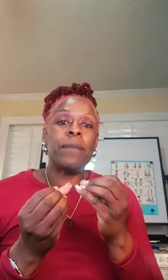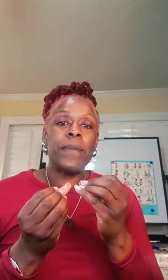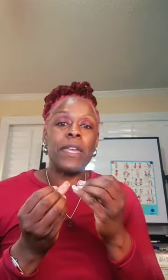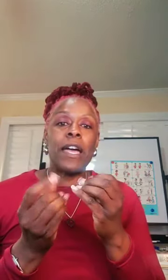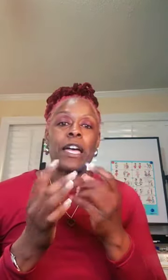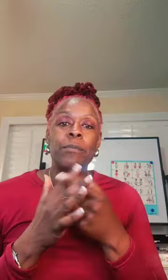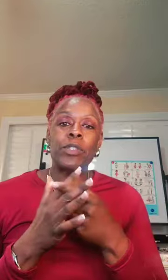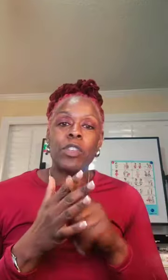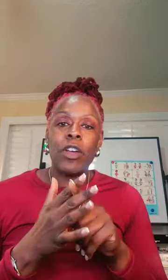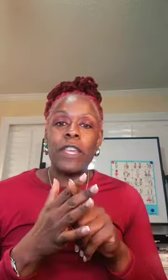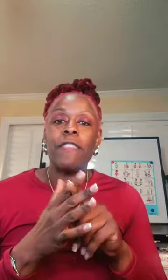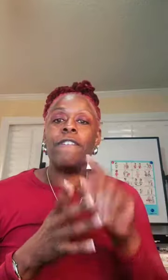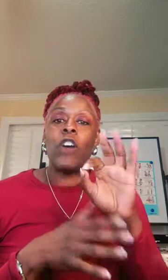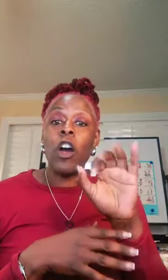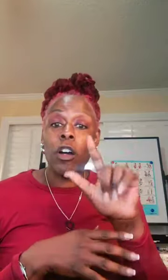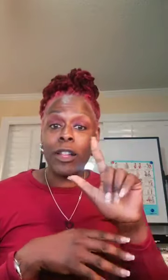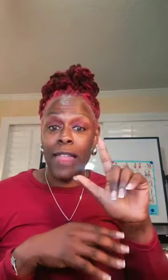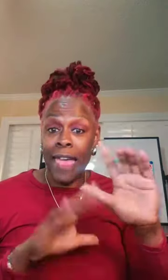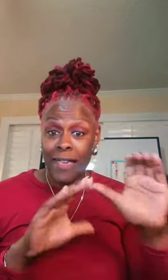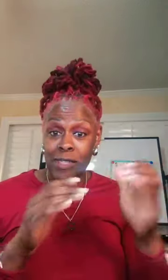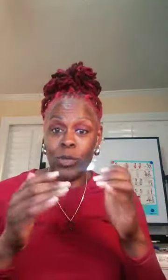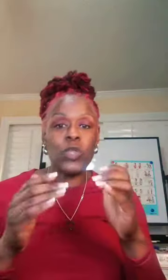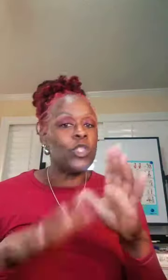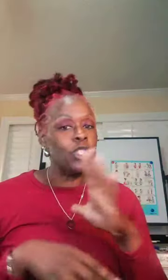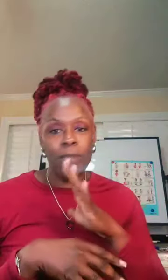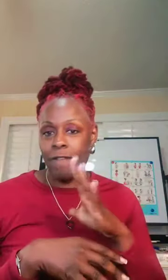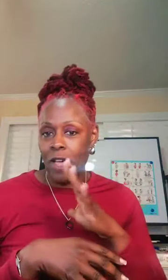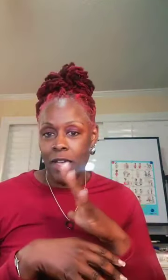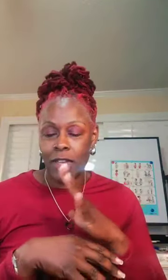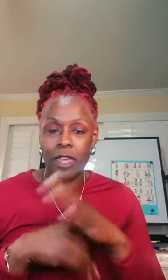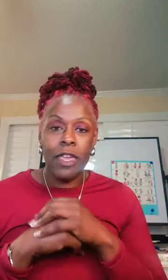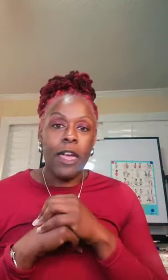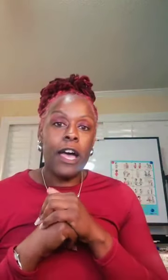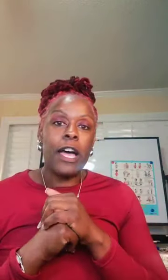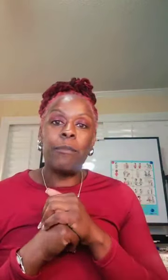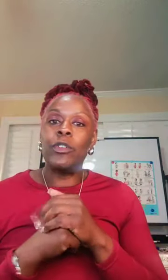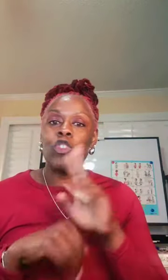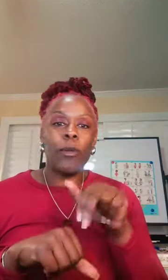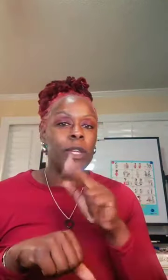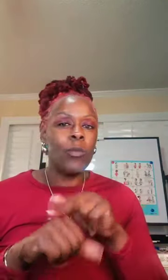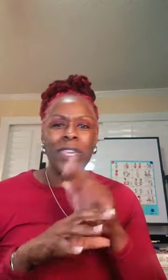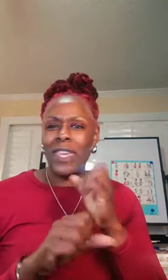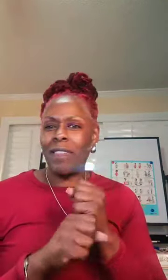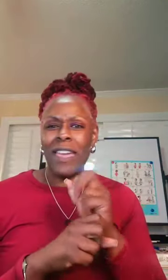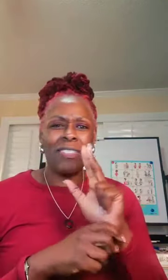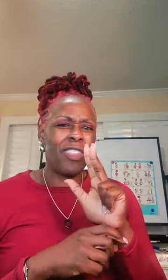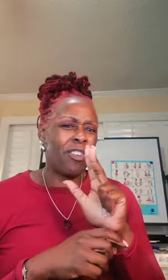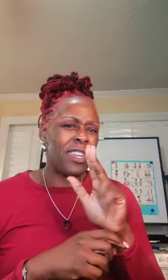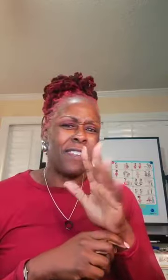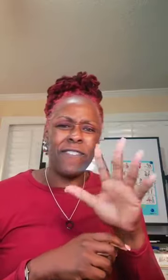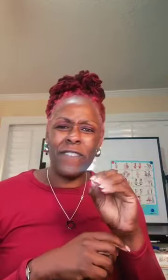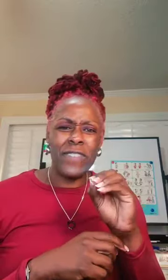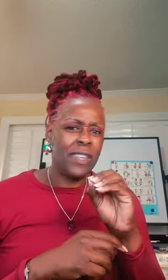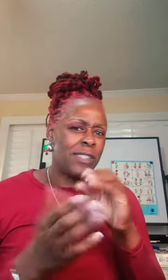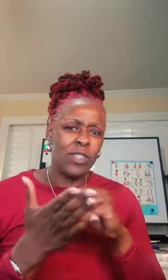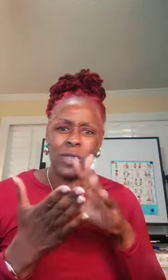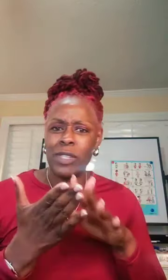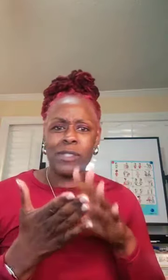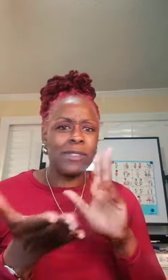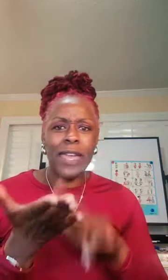be starting the fall class, which we should be fine. Normally we get like 30 to 50 students sign